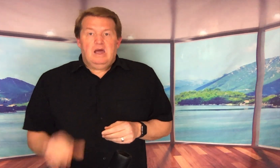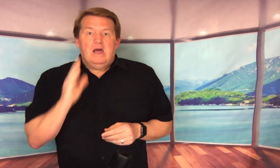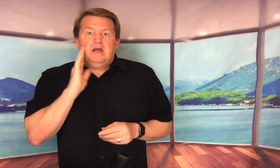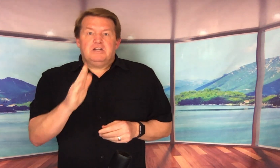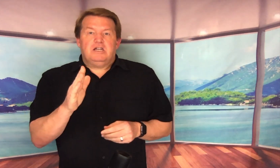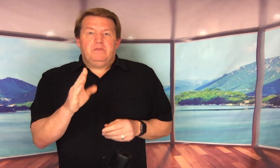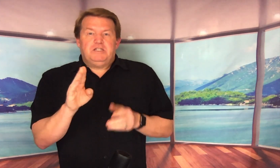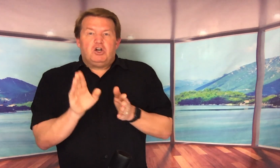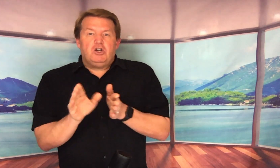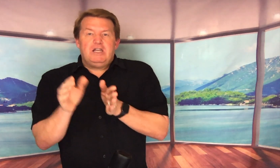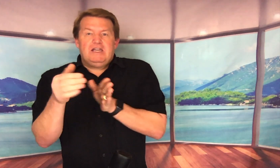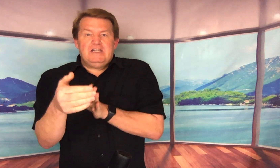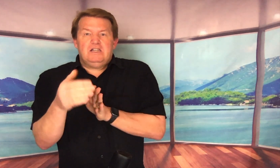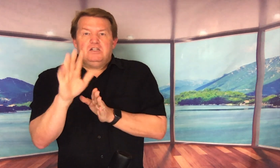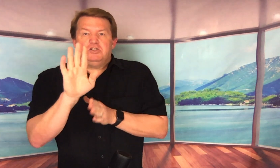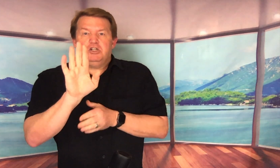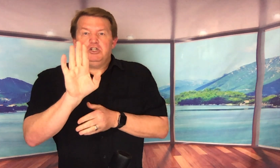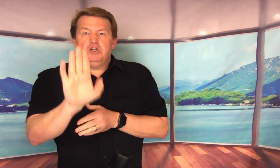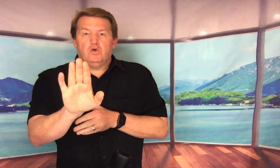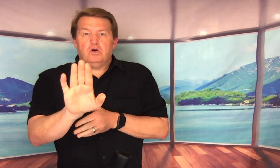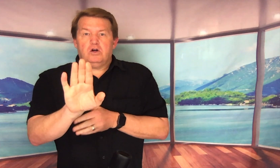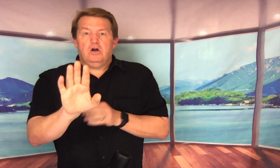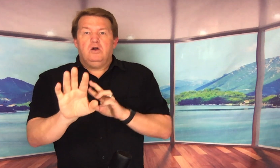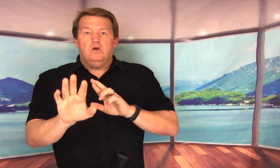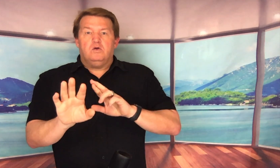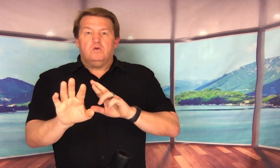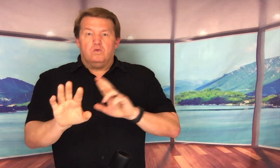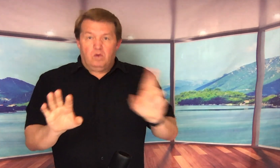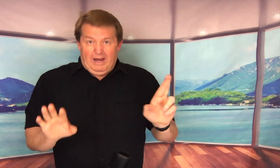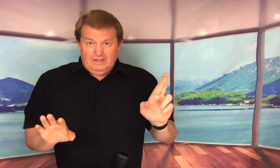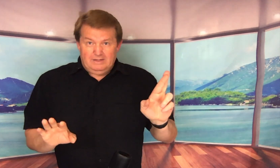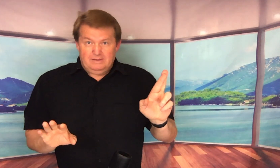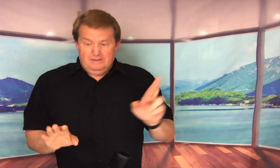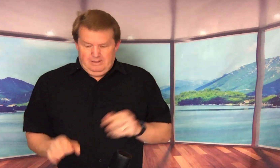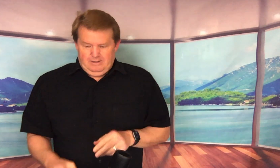And you're going to be turning it to your right.